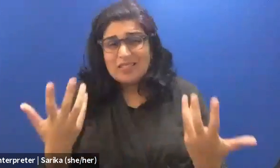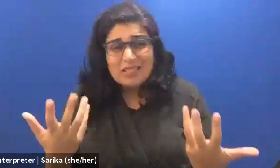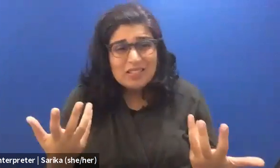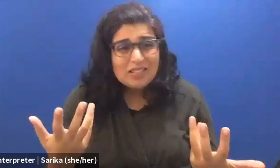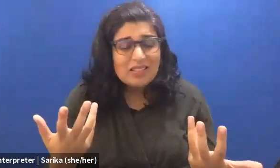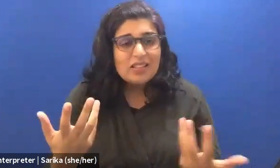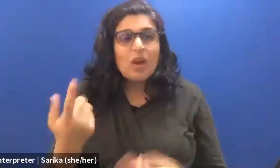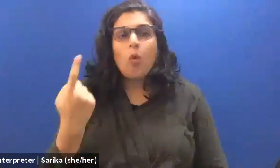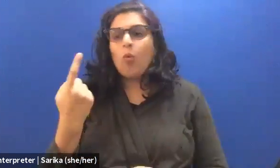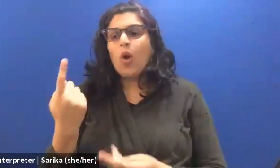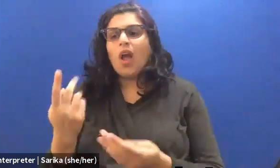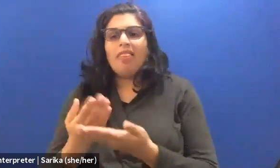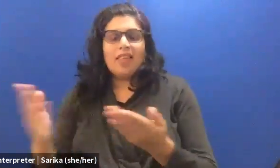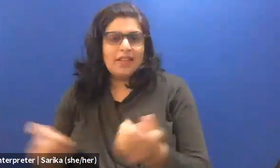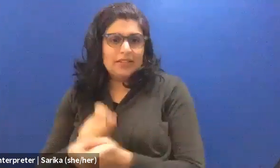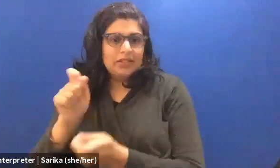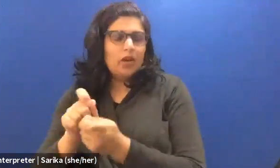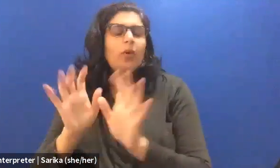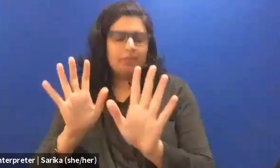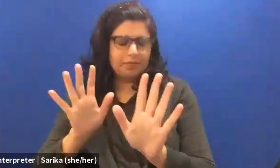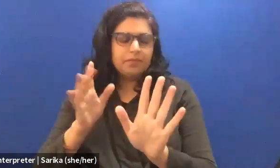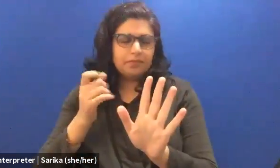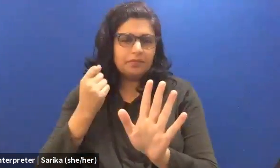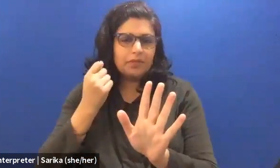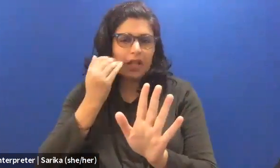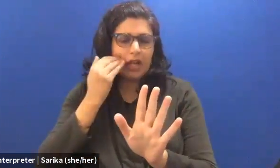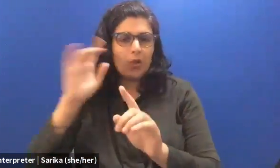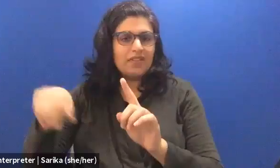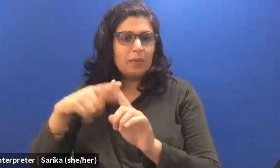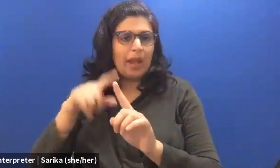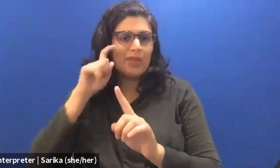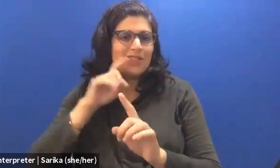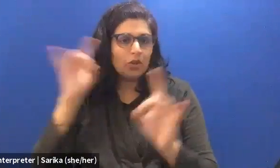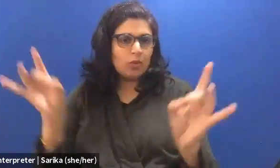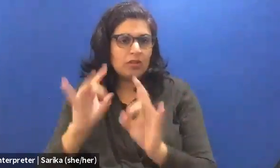One thing in particular, and I know that this is all around sexual assault, but